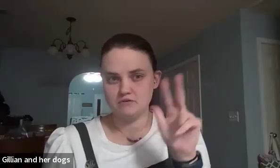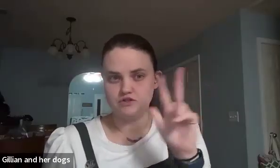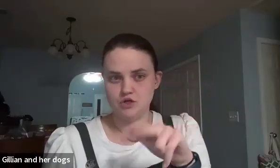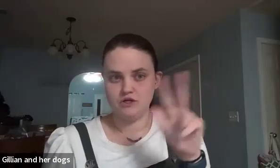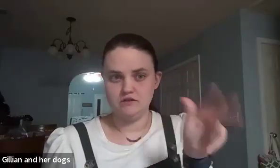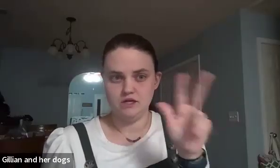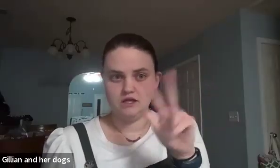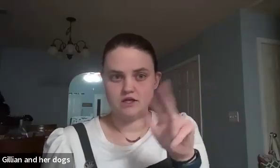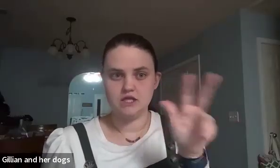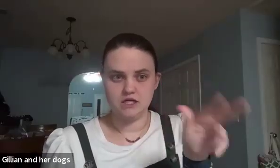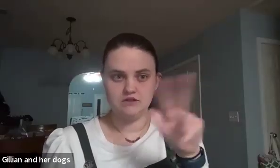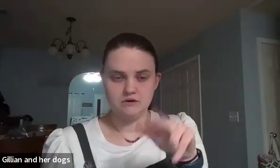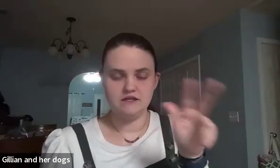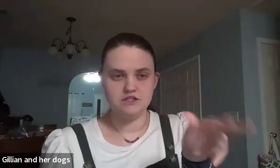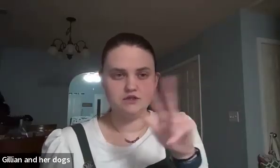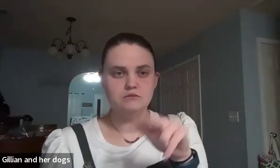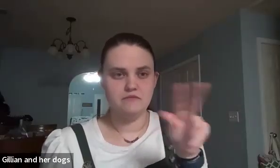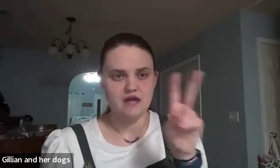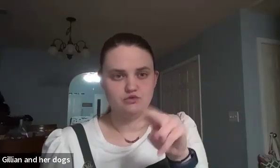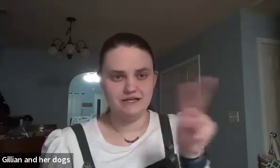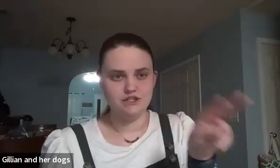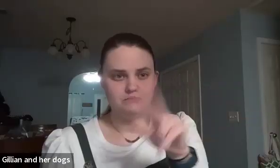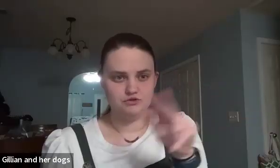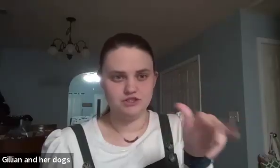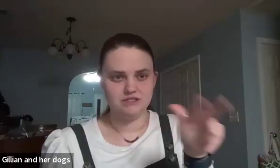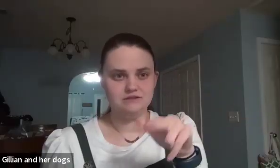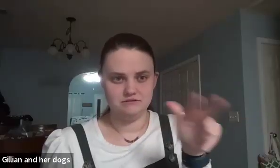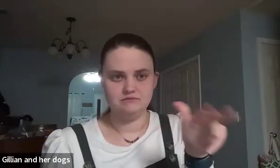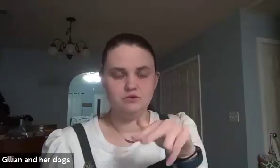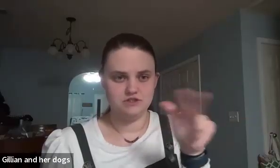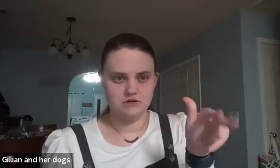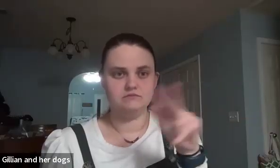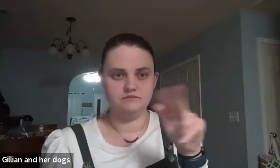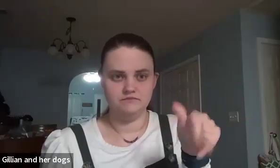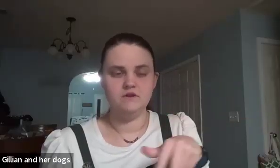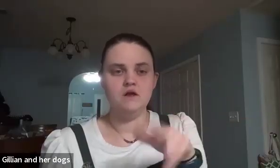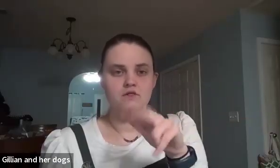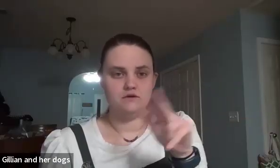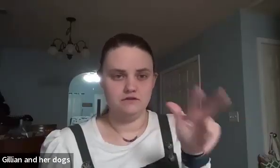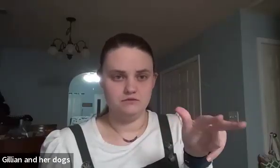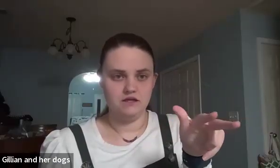bounce 33, 33. They do that 22 motion more so.